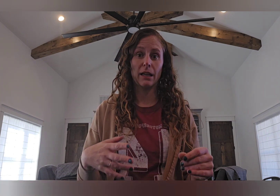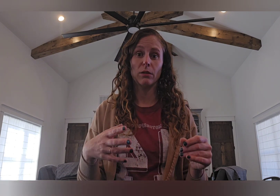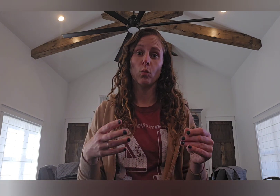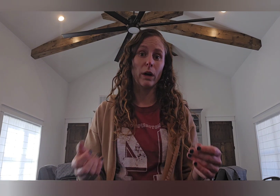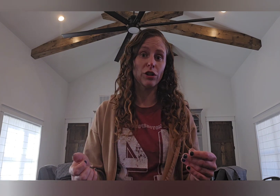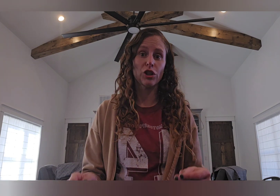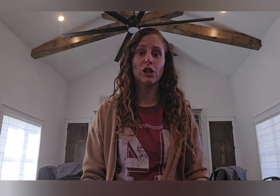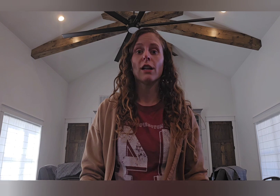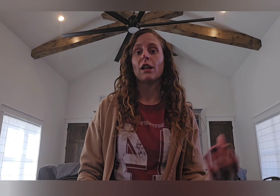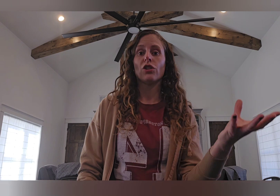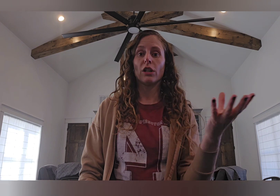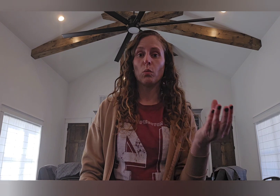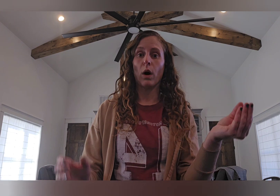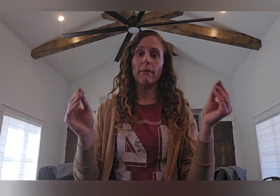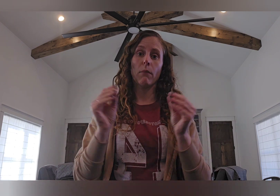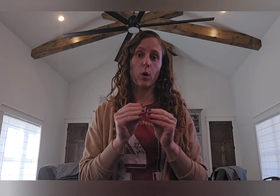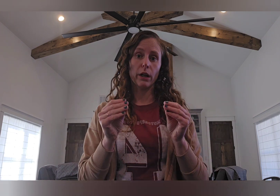sign which. Just want more,